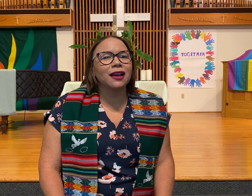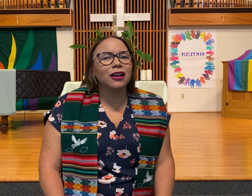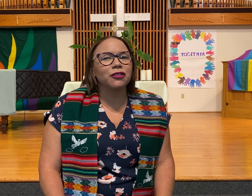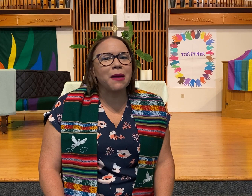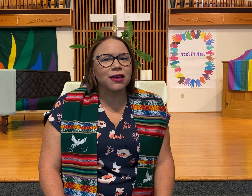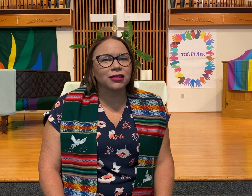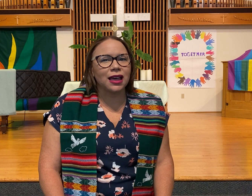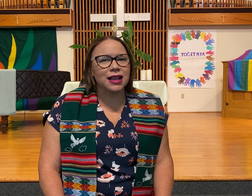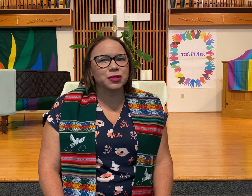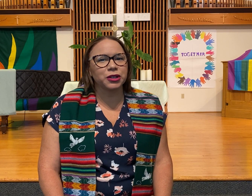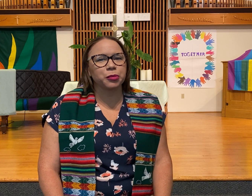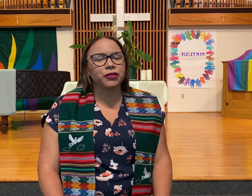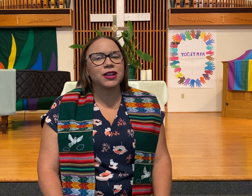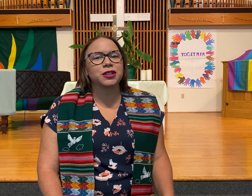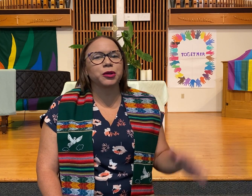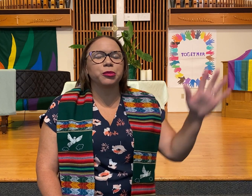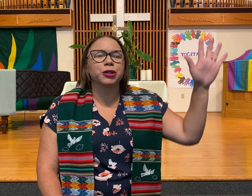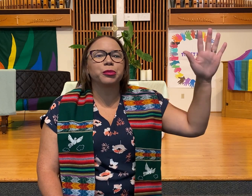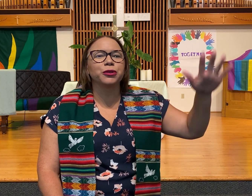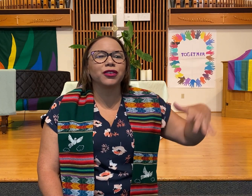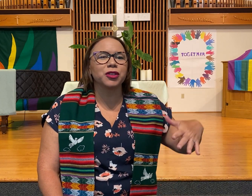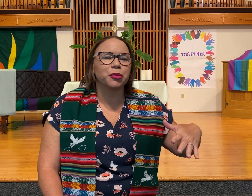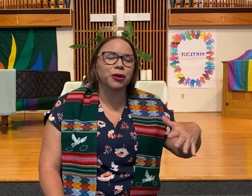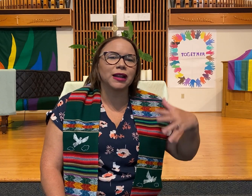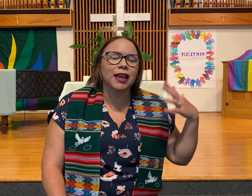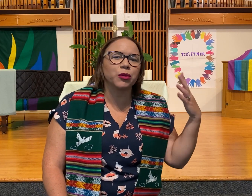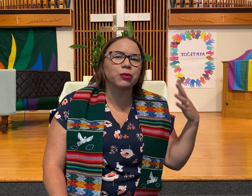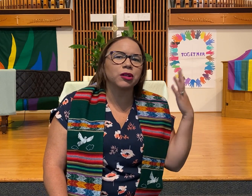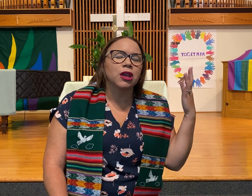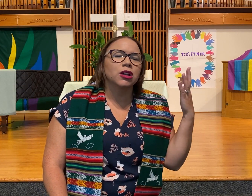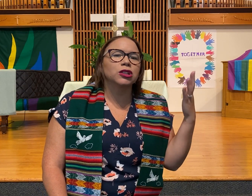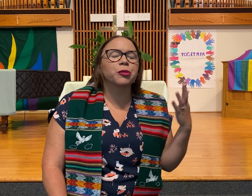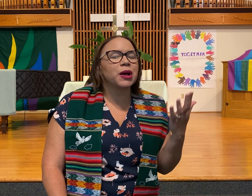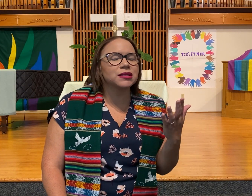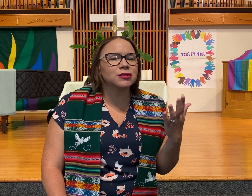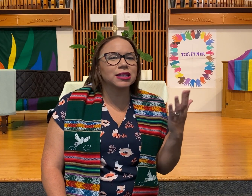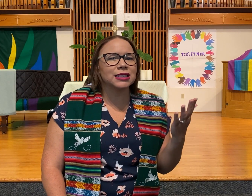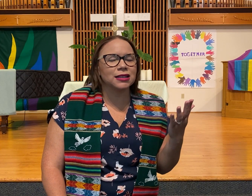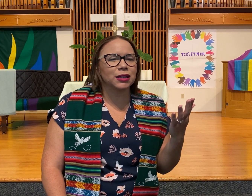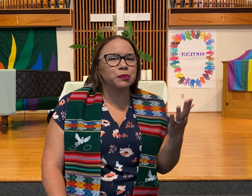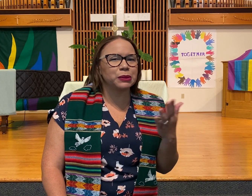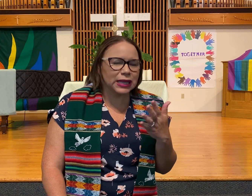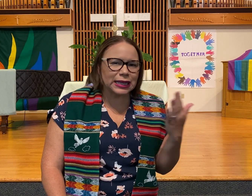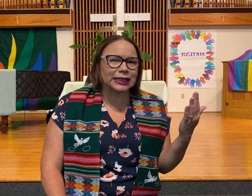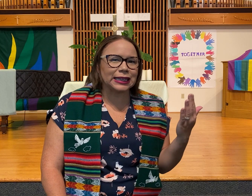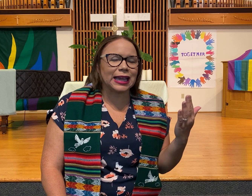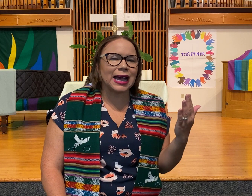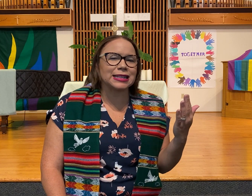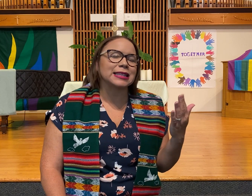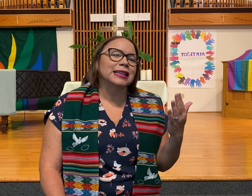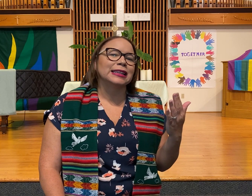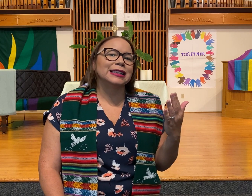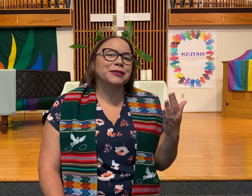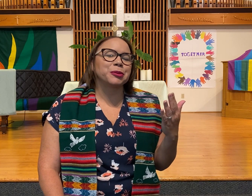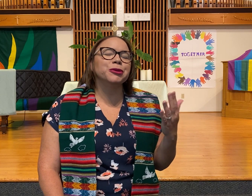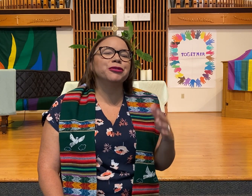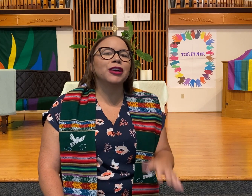of math class when a professor would put a proof on the board and we would look puzzled and blankly at the proof,